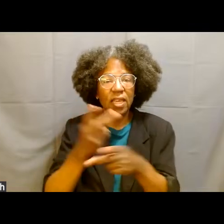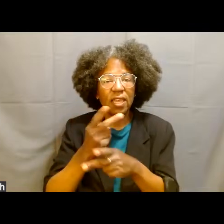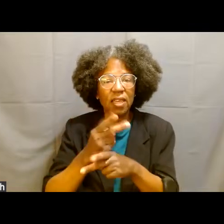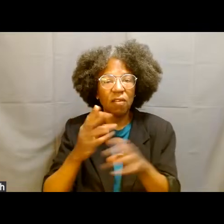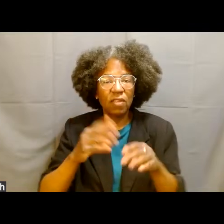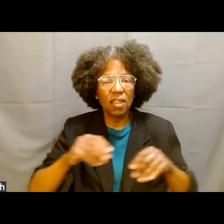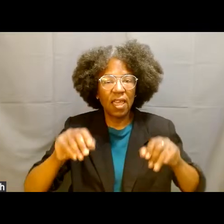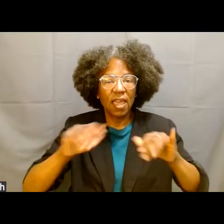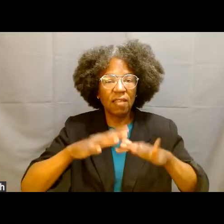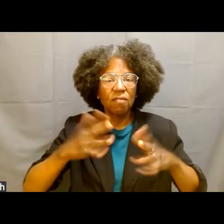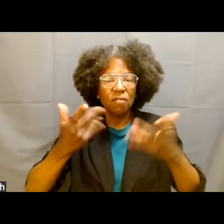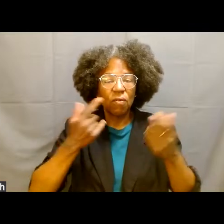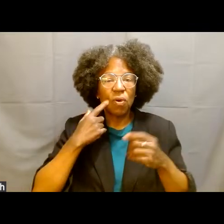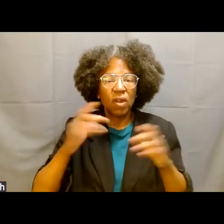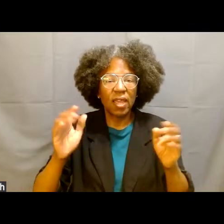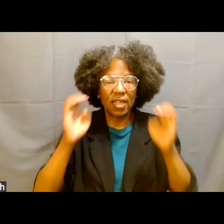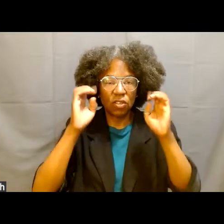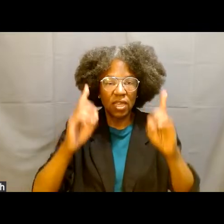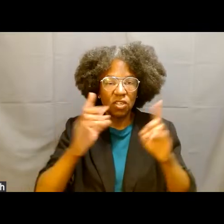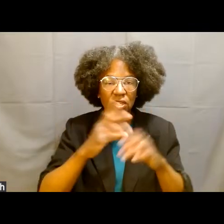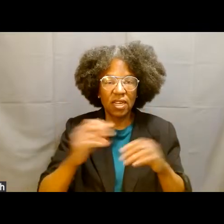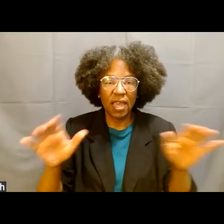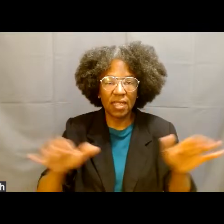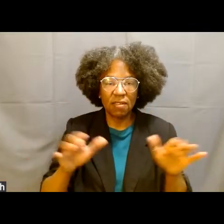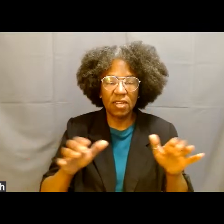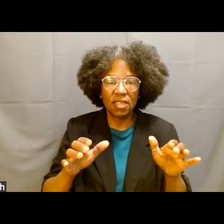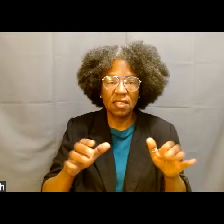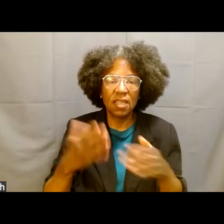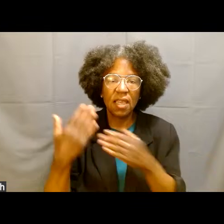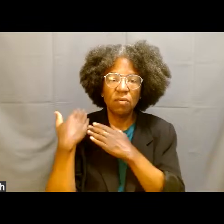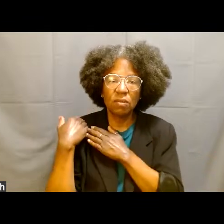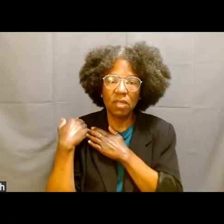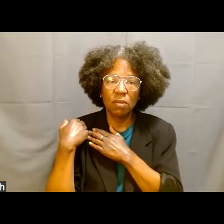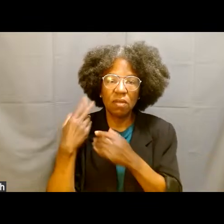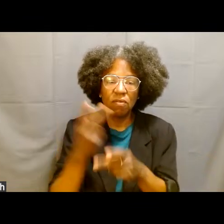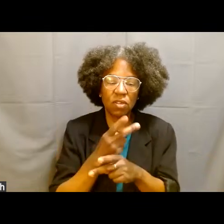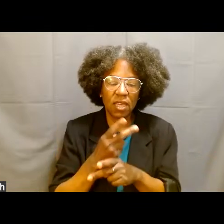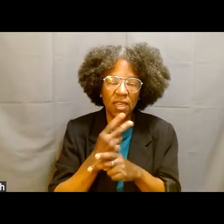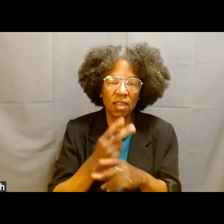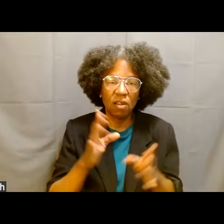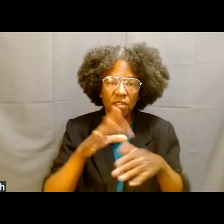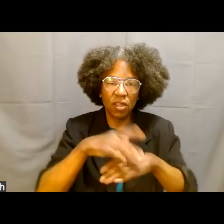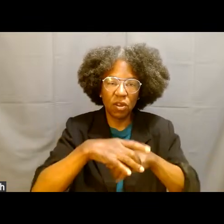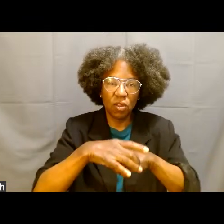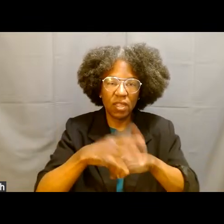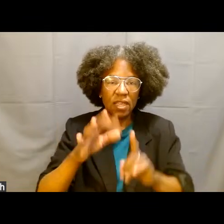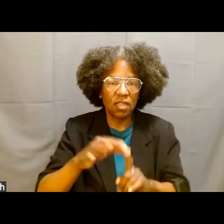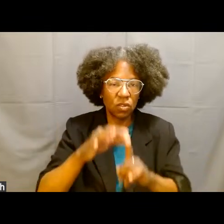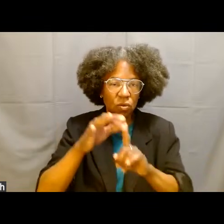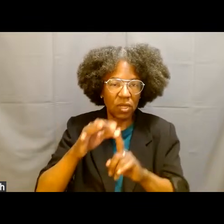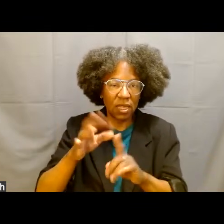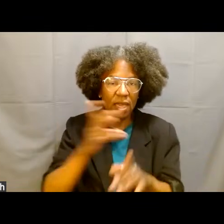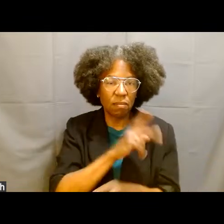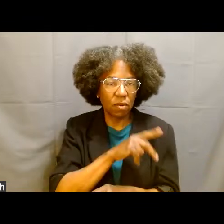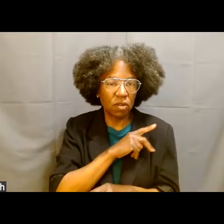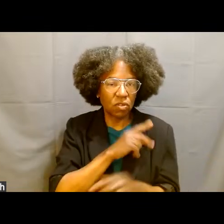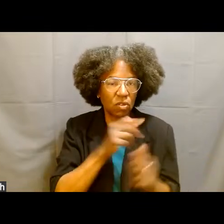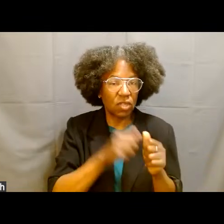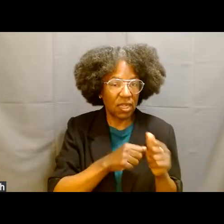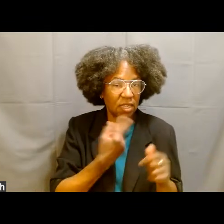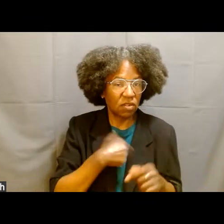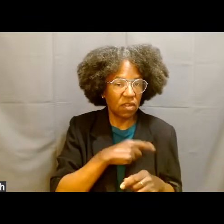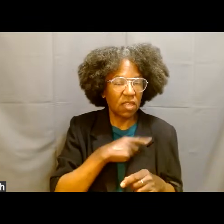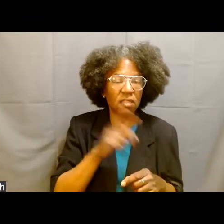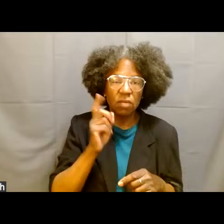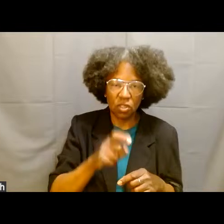education and activities. Our responsibility of caring for the earth is unique and personal to each of us, but should be rooted in